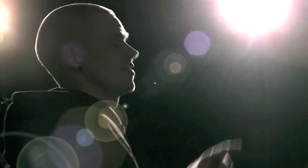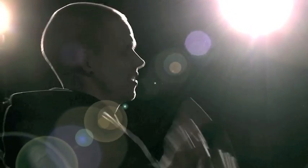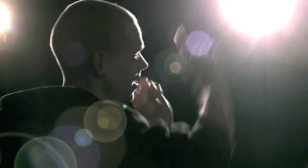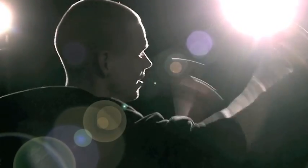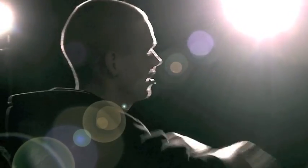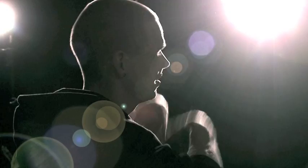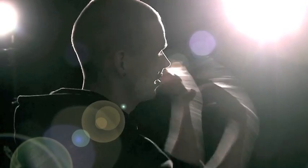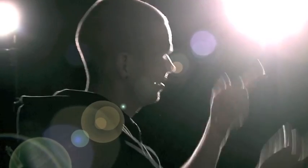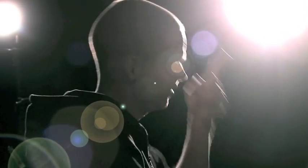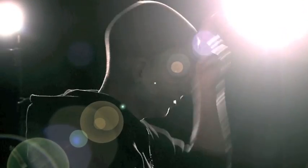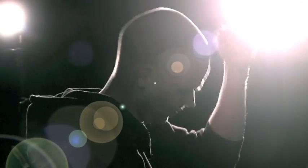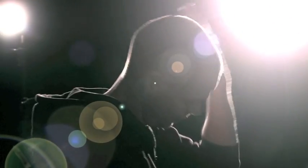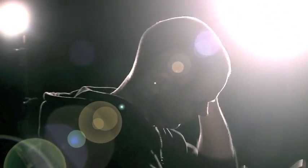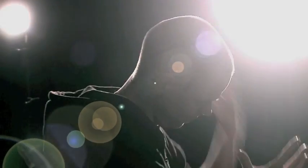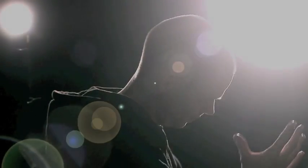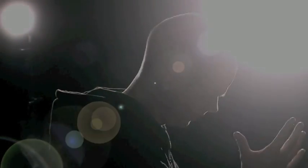message, since you've been missing.